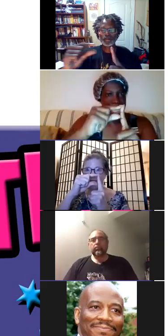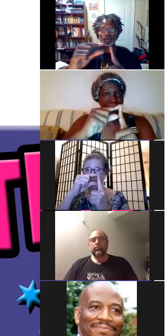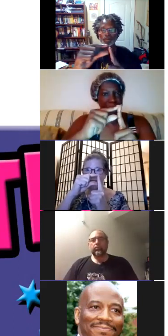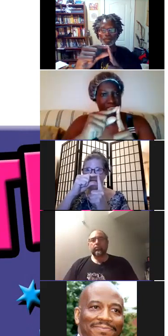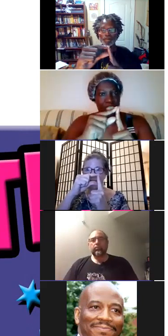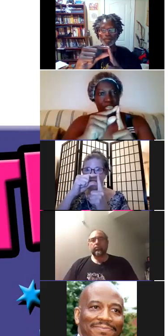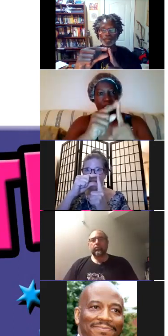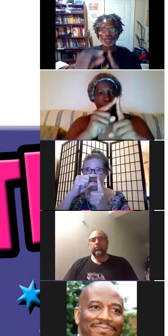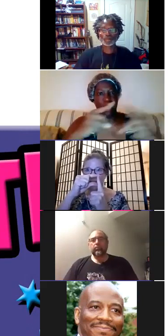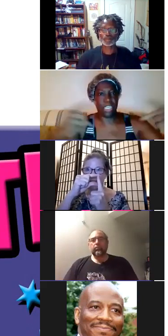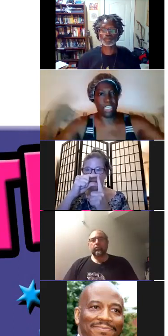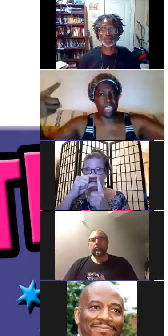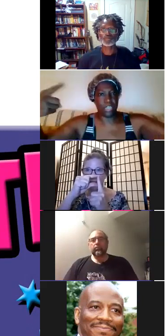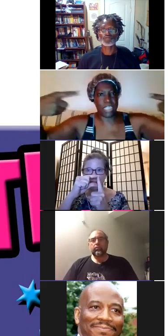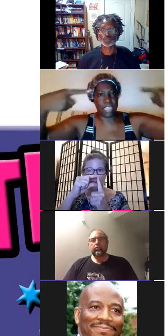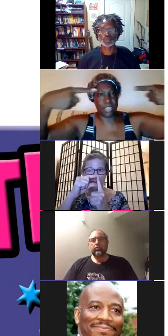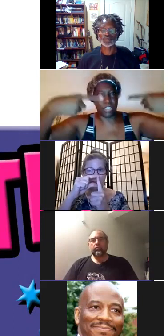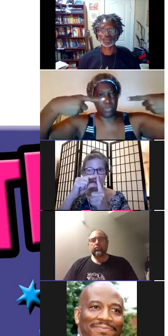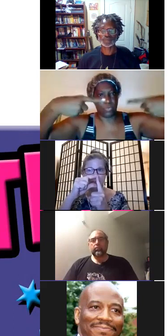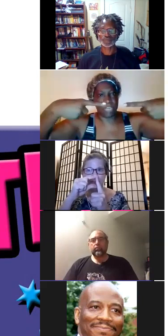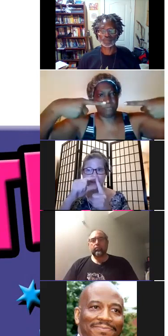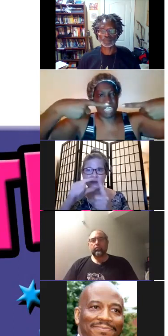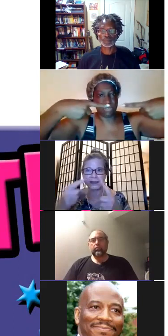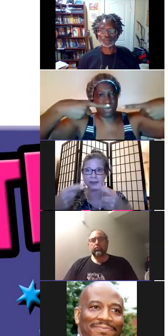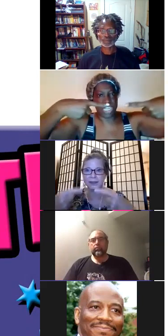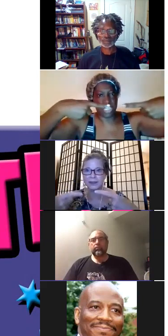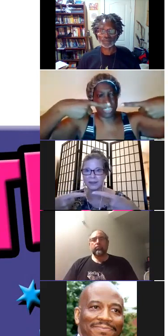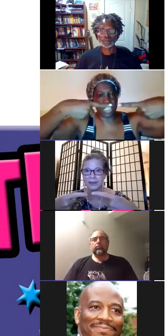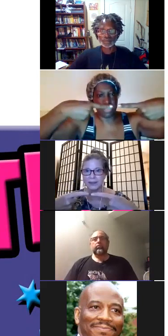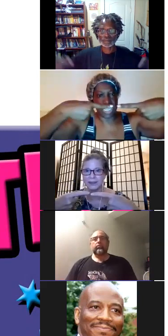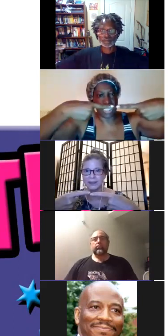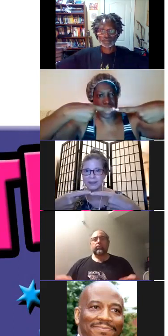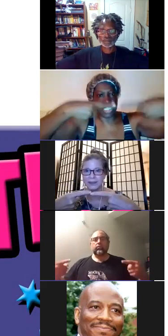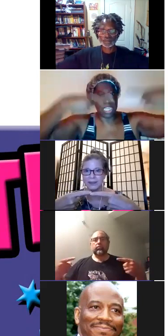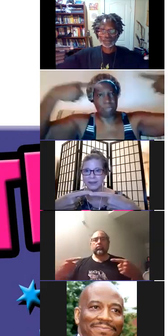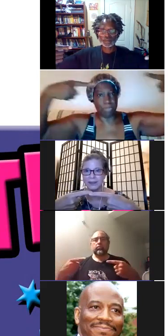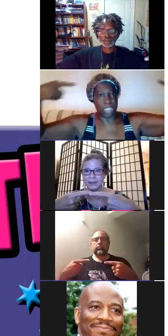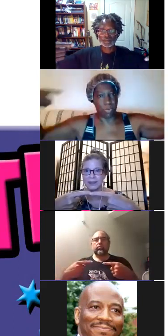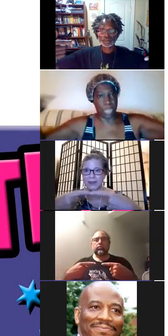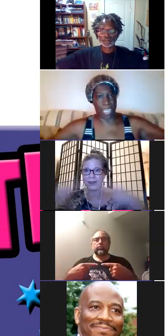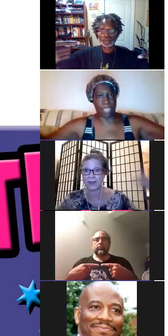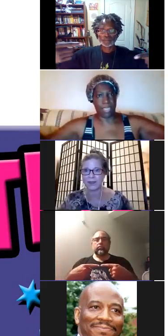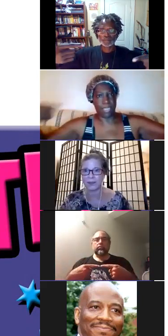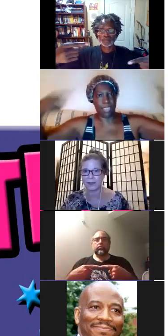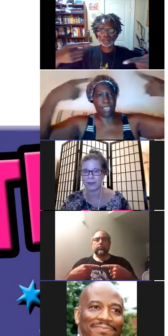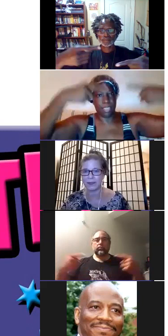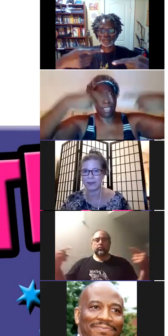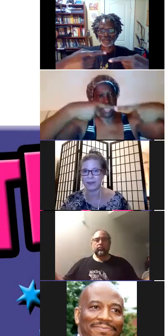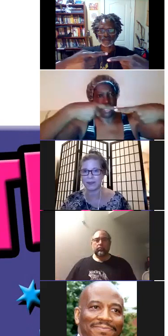And opposites, you take your one fingers pointing to each other like this and pulling away.